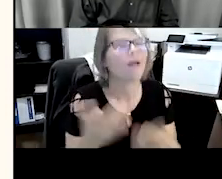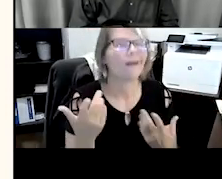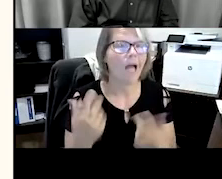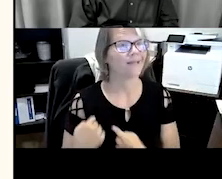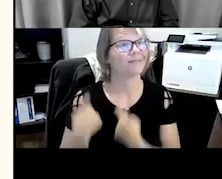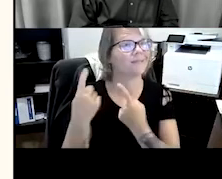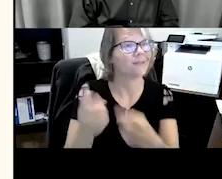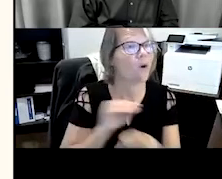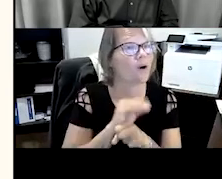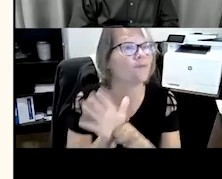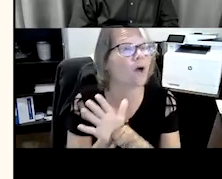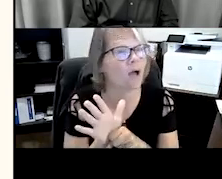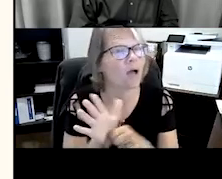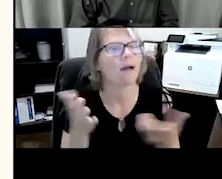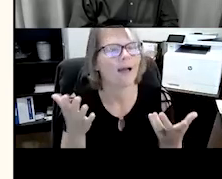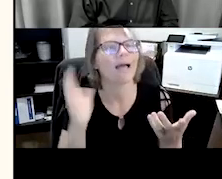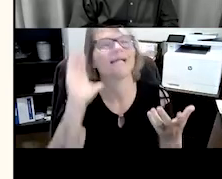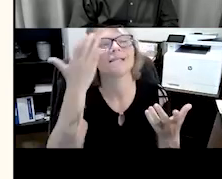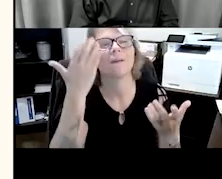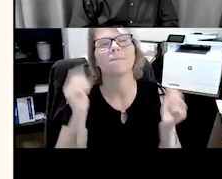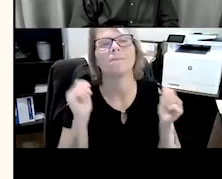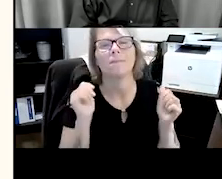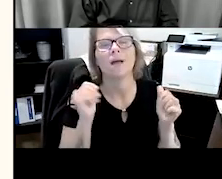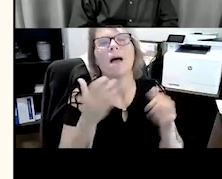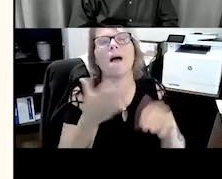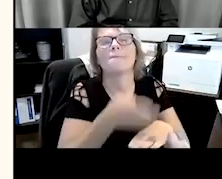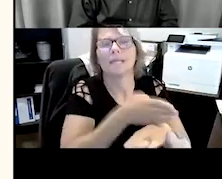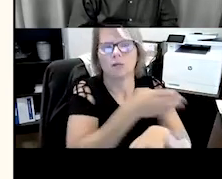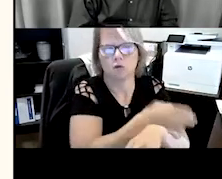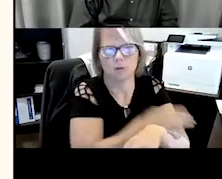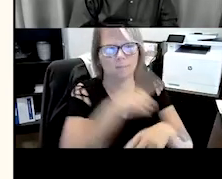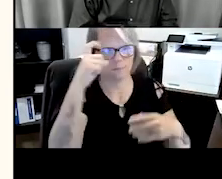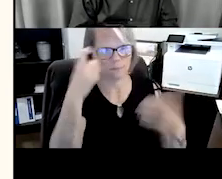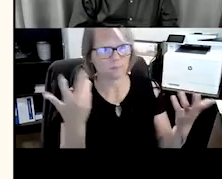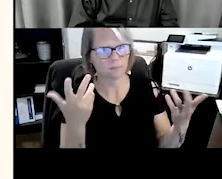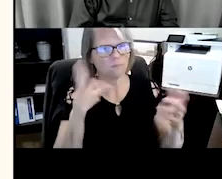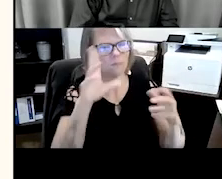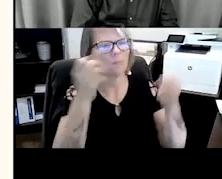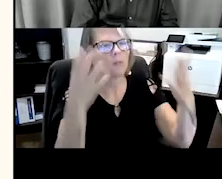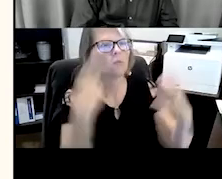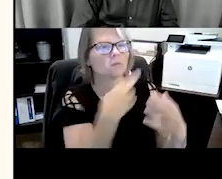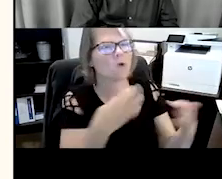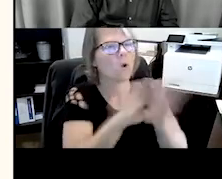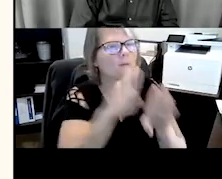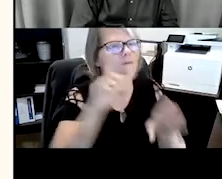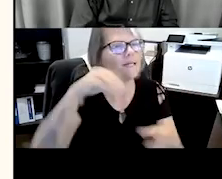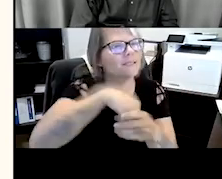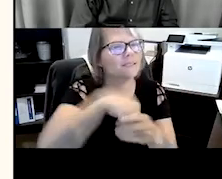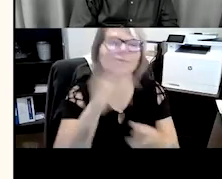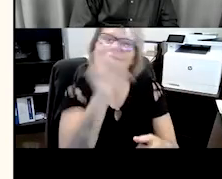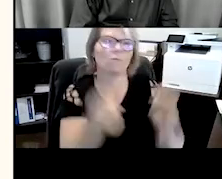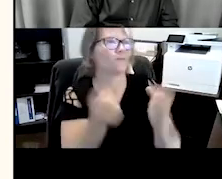want to give your restaurant a little business. Since COVID, it seems like things have actually gotten a little bit